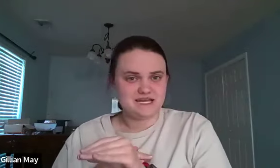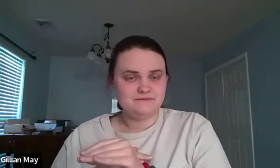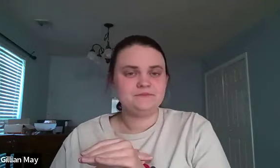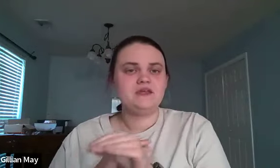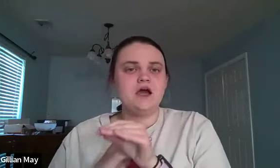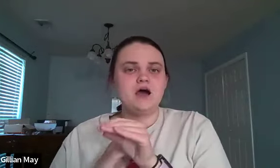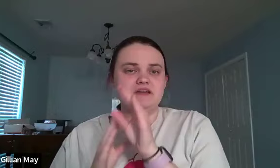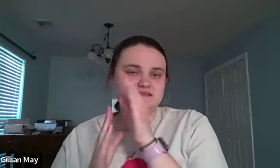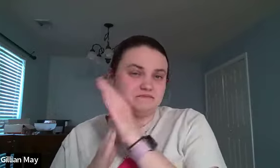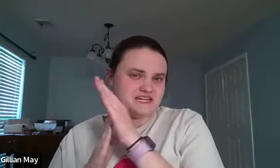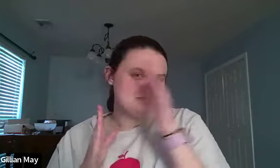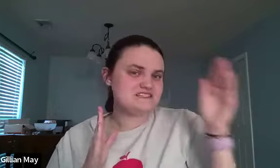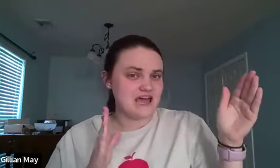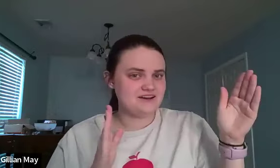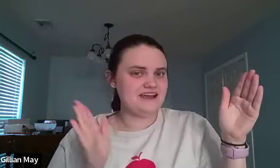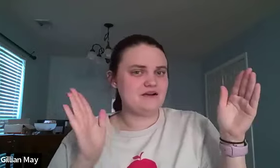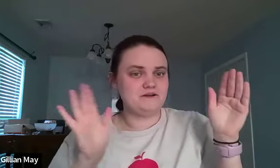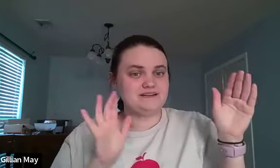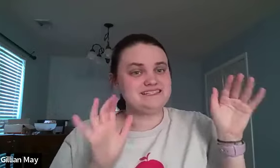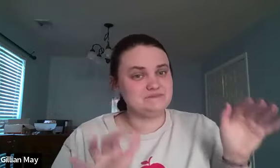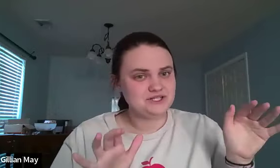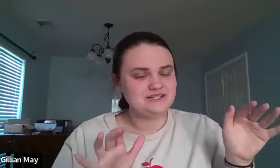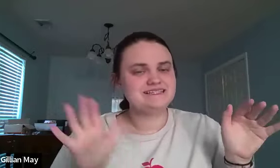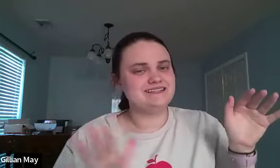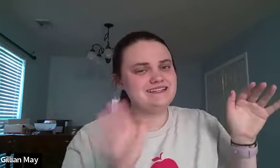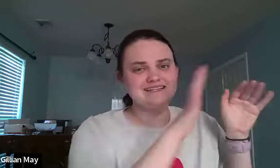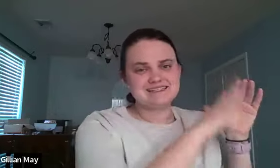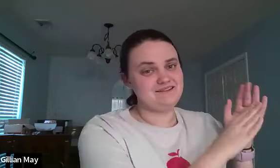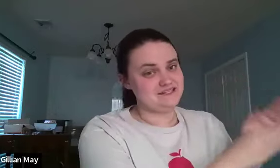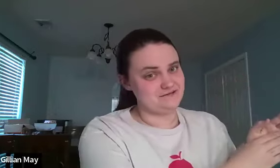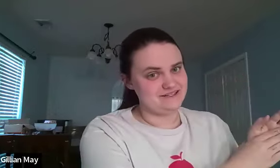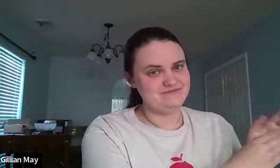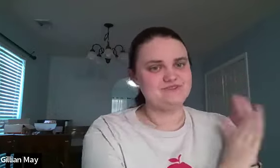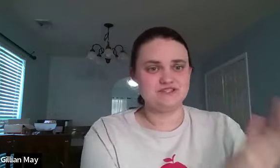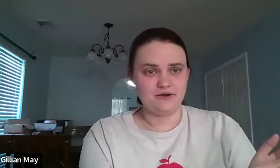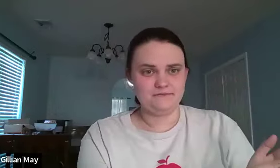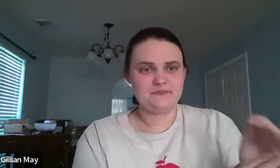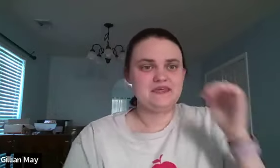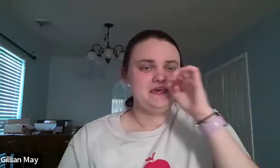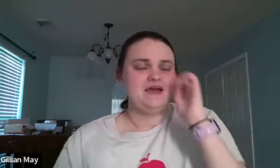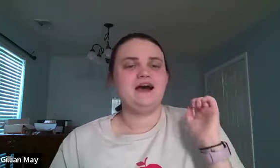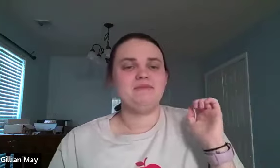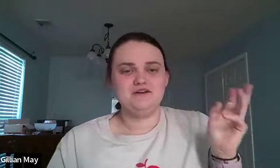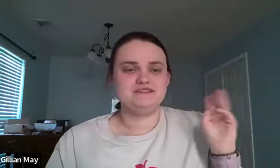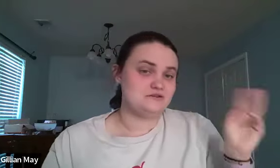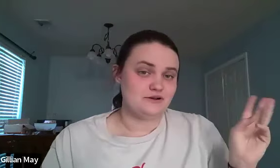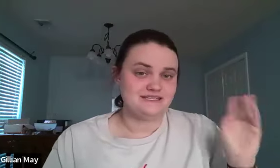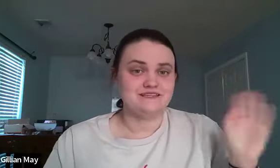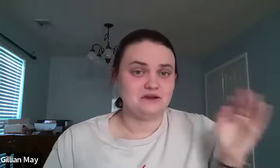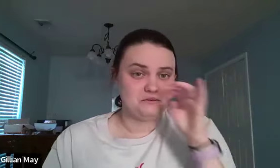Monday because Monday through Saturday are very similar. Sunday is slightly different. So I know this is a little crazy, but that's how it